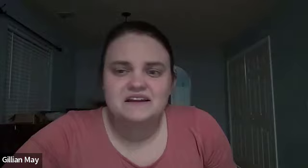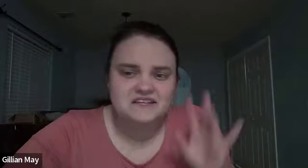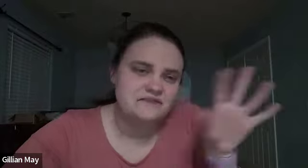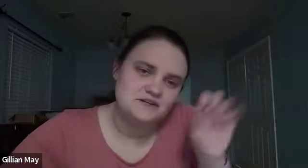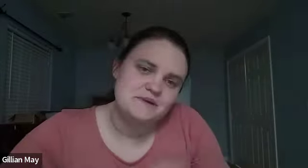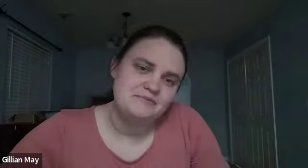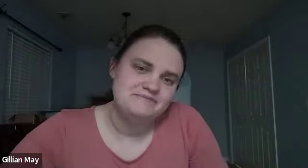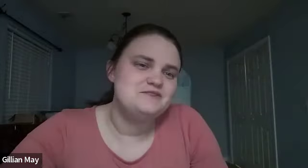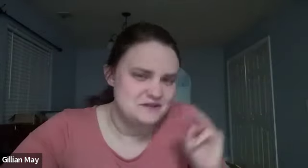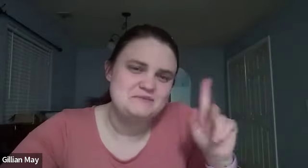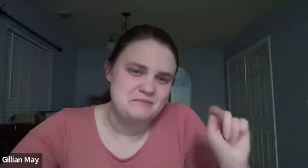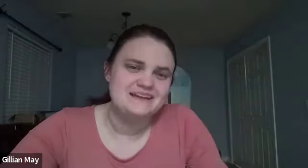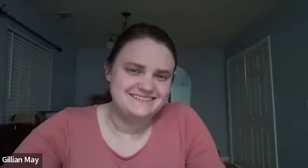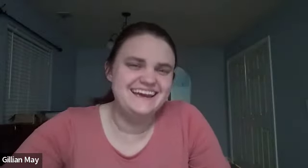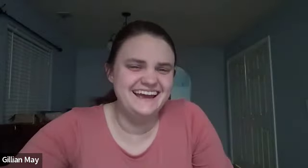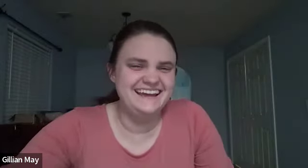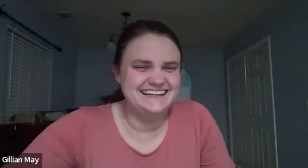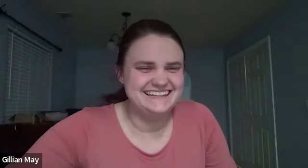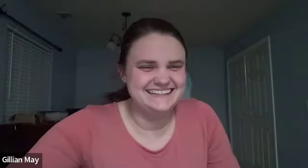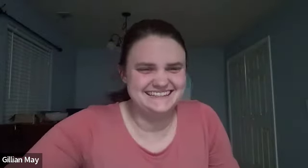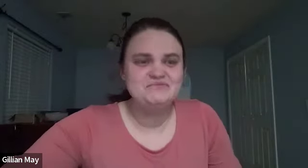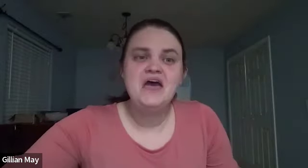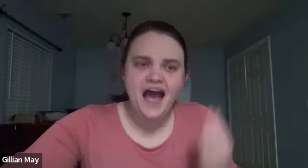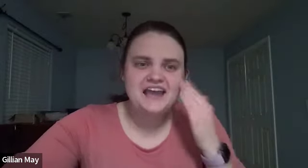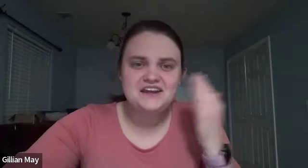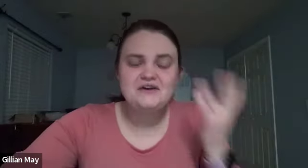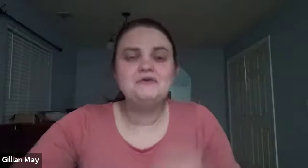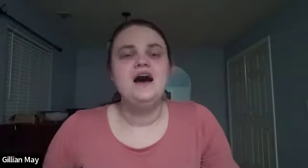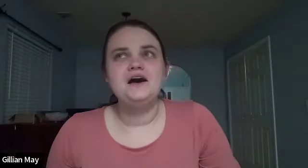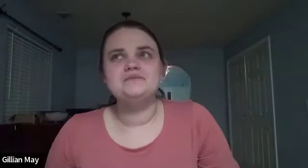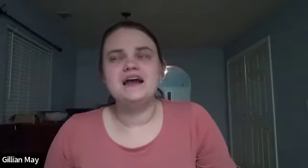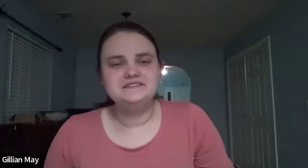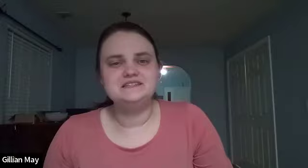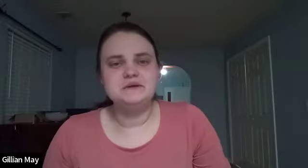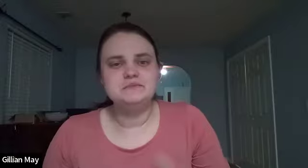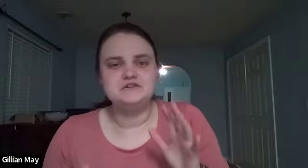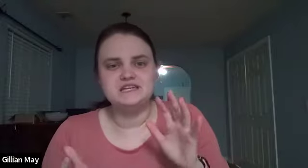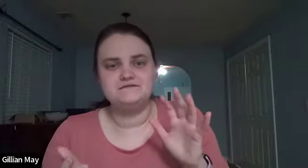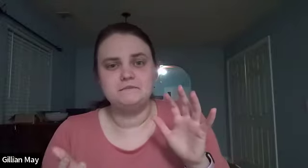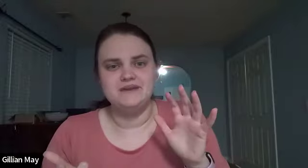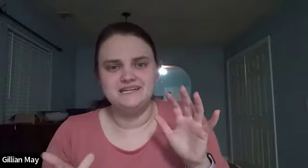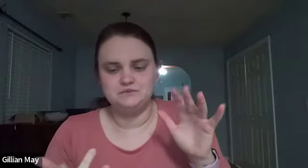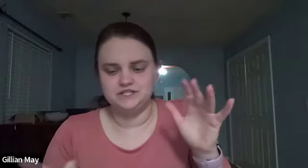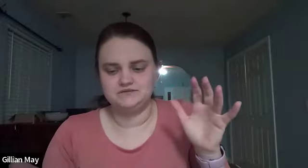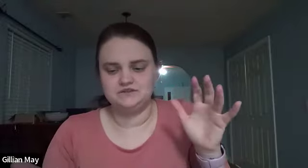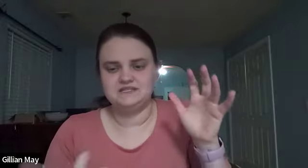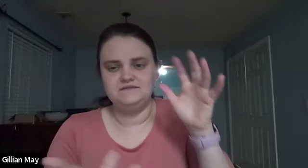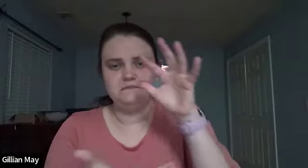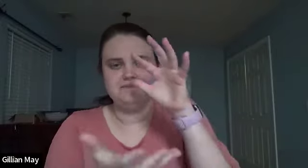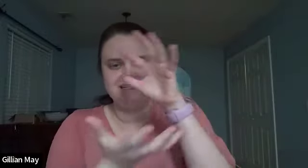You finger spell mutt. I know. I have seen some people do the sign for mix, so the sign for mix